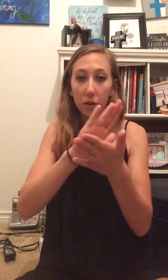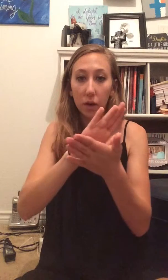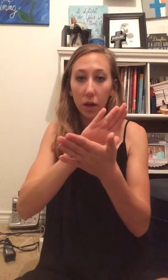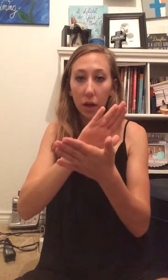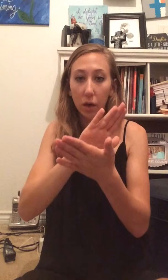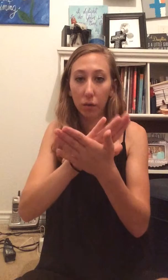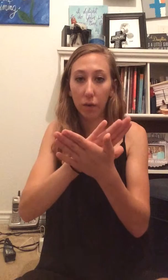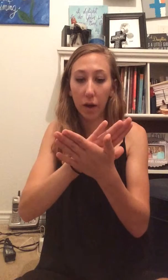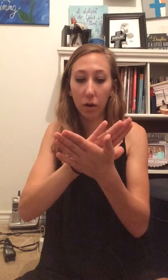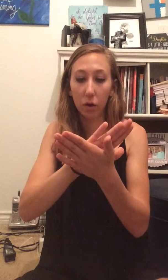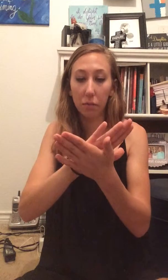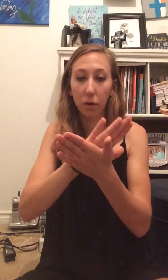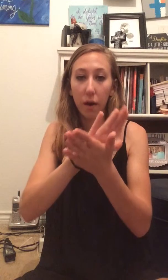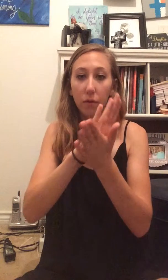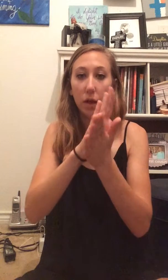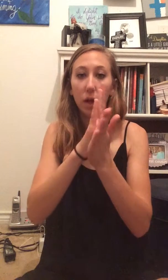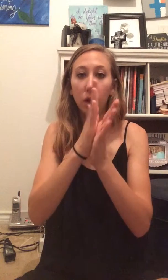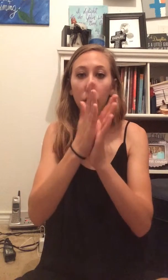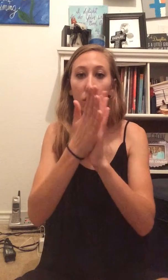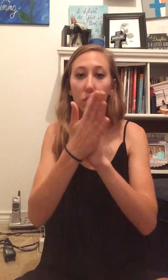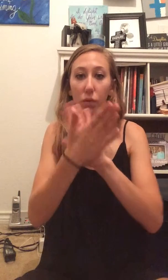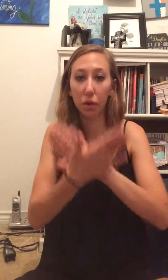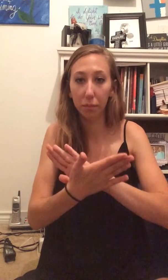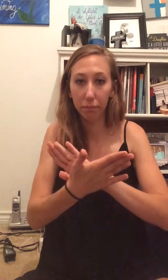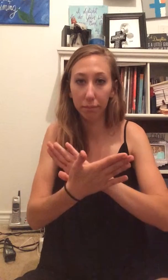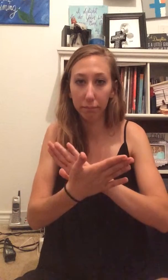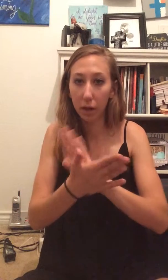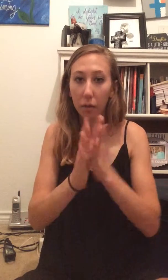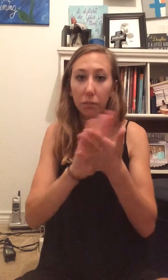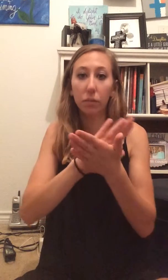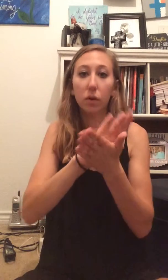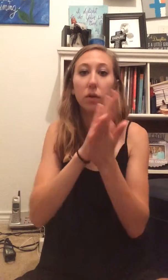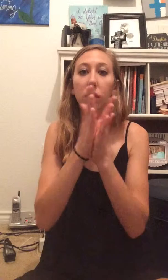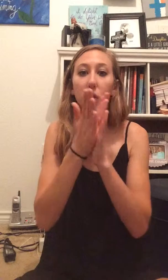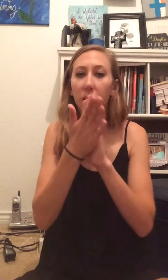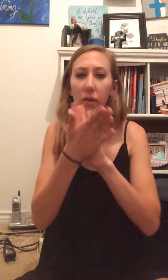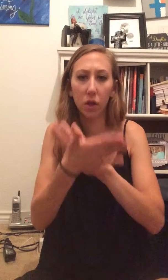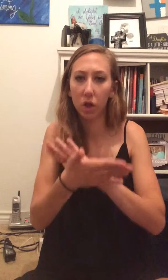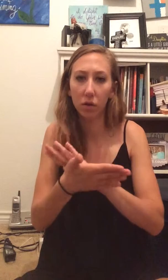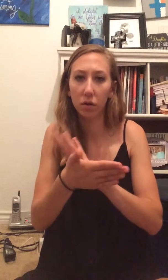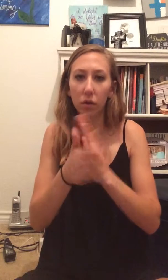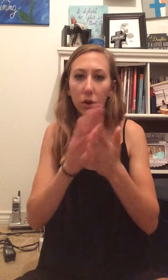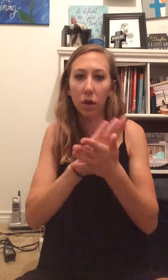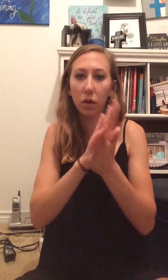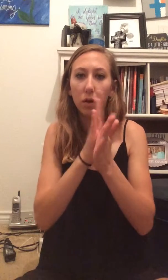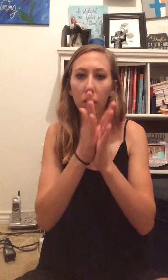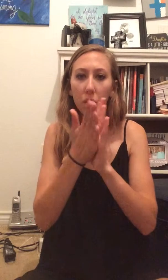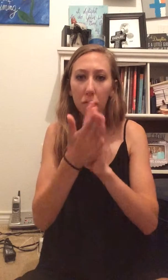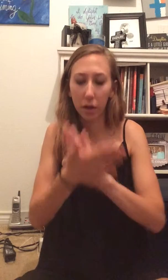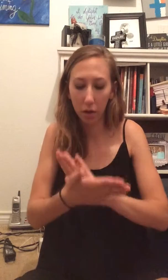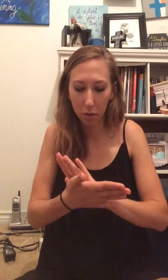and your right on top of your left and you just switch them become. So it's a transition looking become